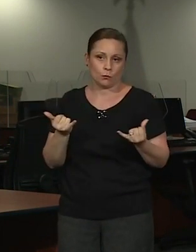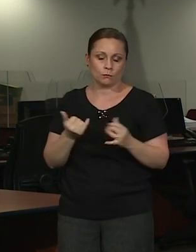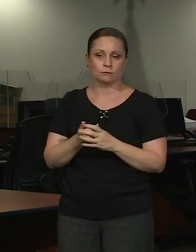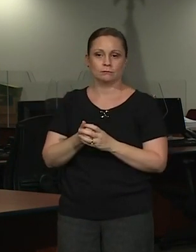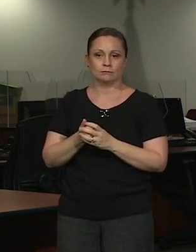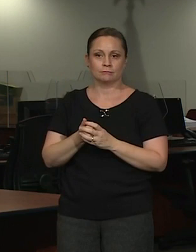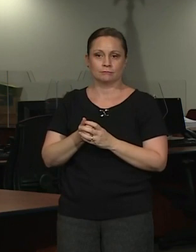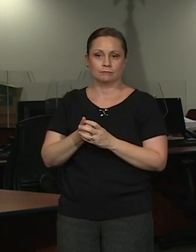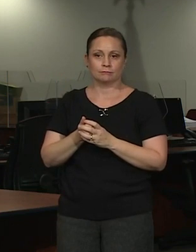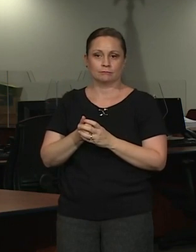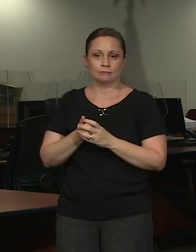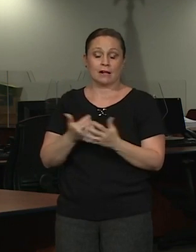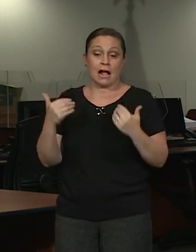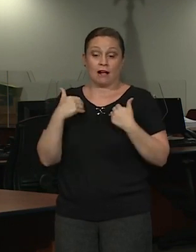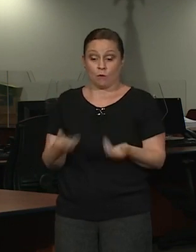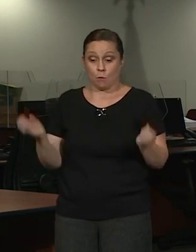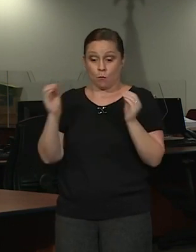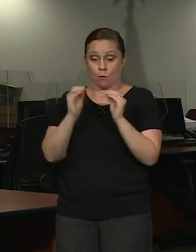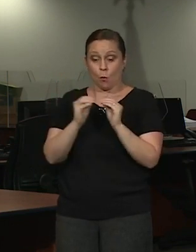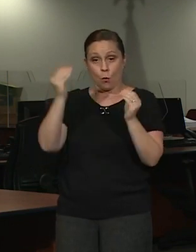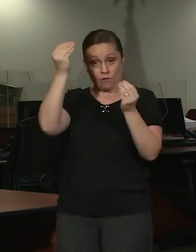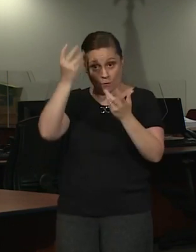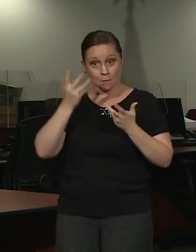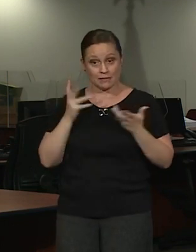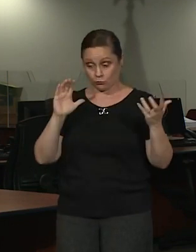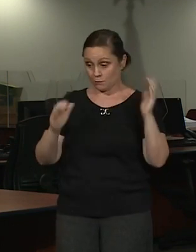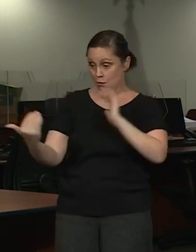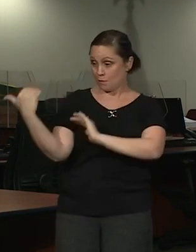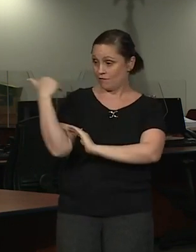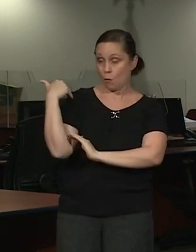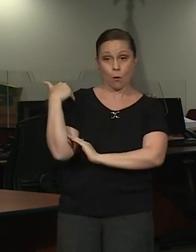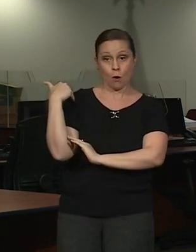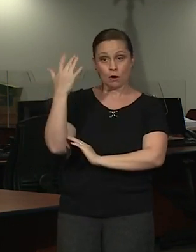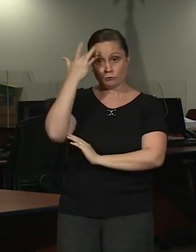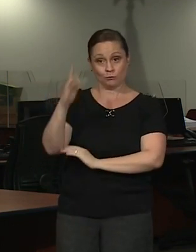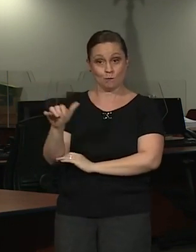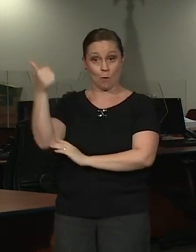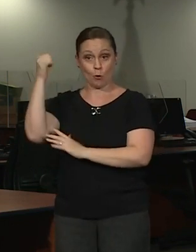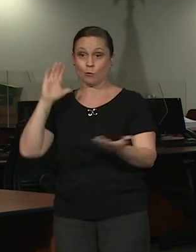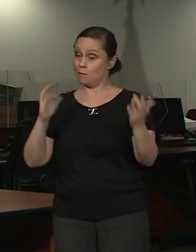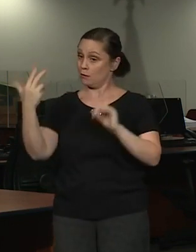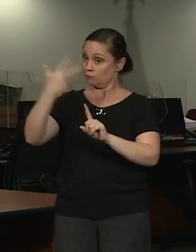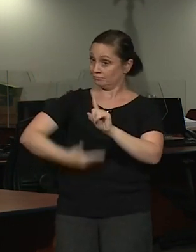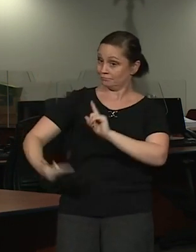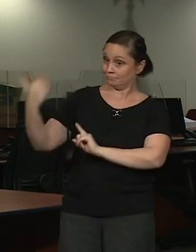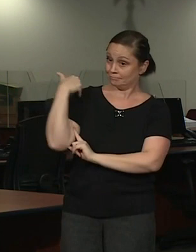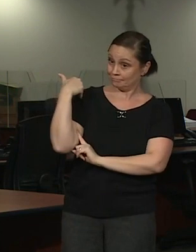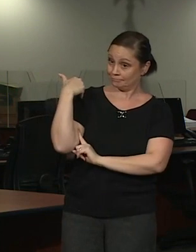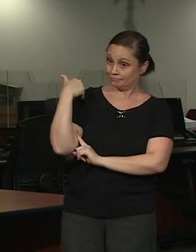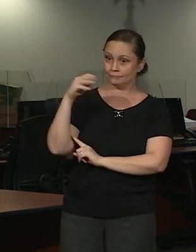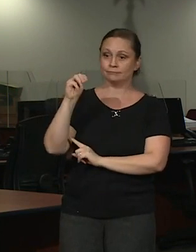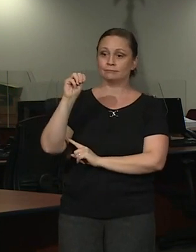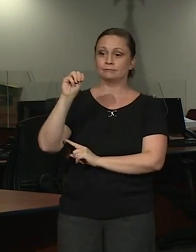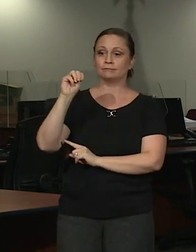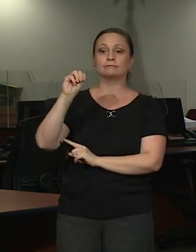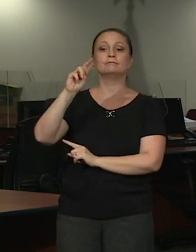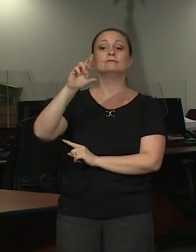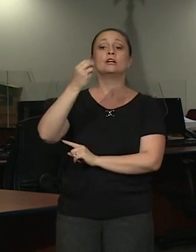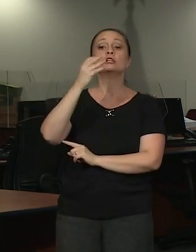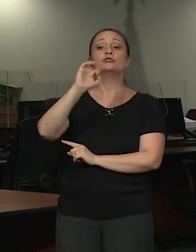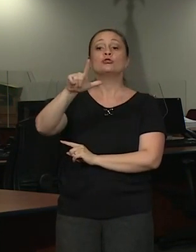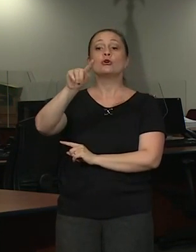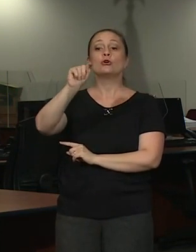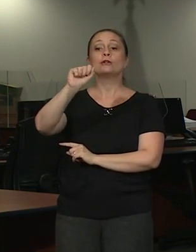more information than we had before. We know more, and we're smarter now than we were 3 months ago. Marshall Taylor? Yes, sir. Thank